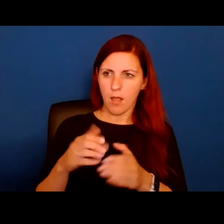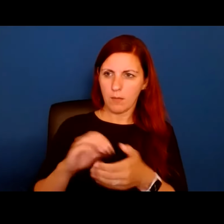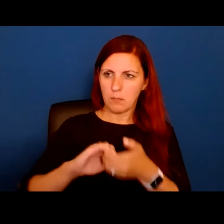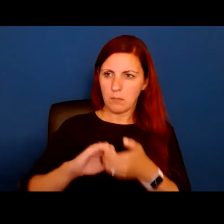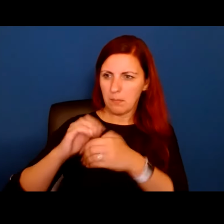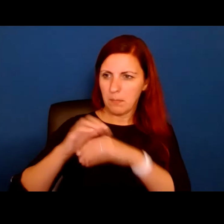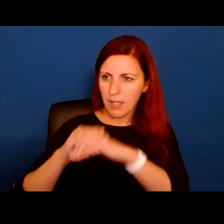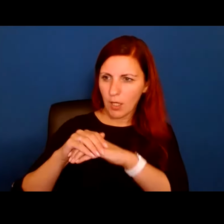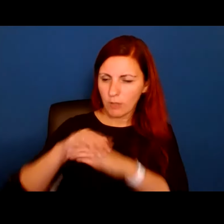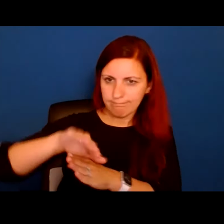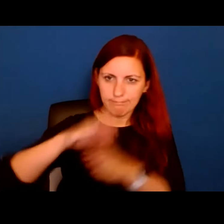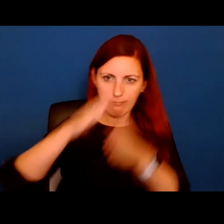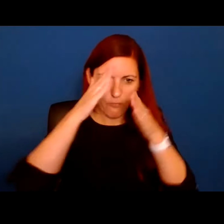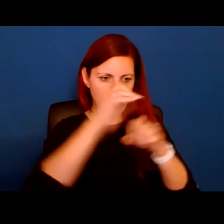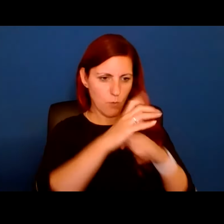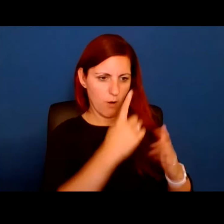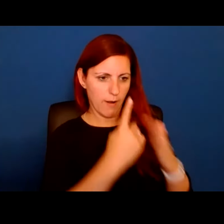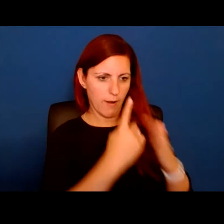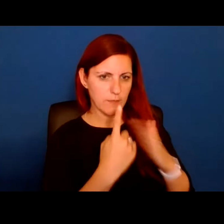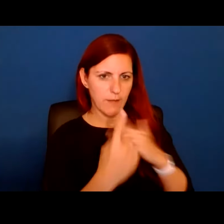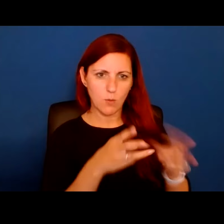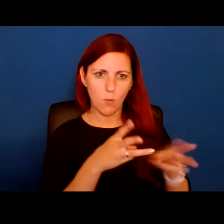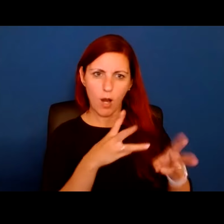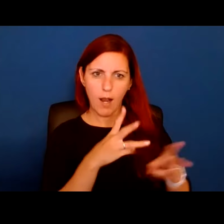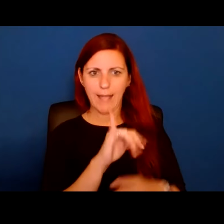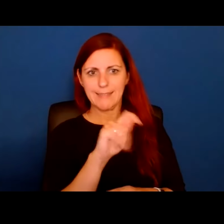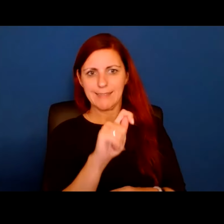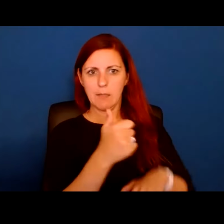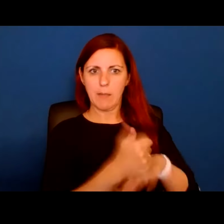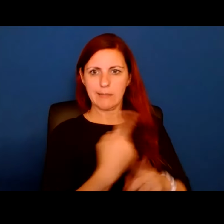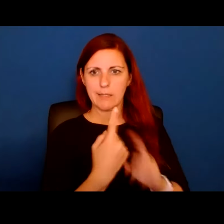individualized IT-based interactions.